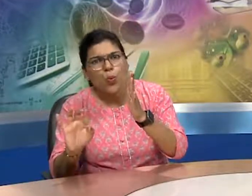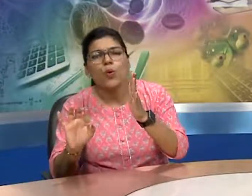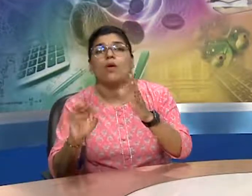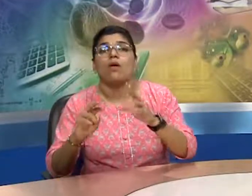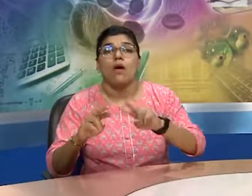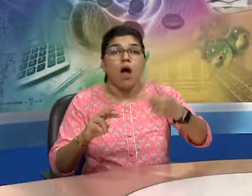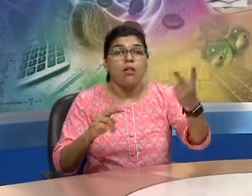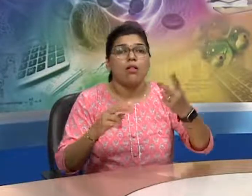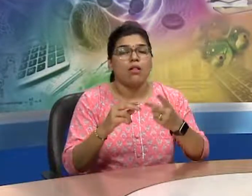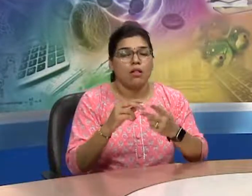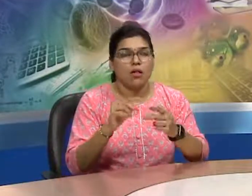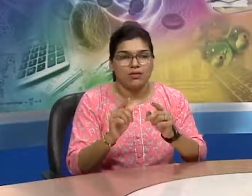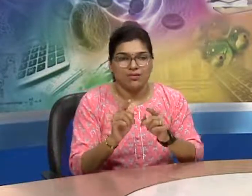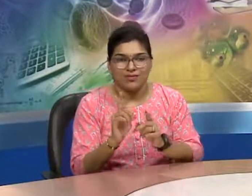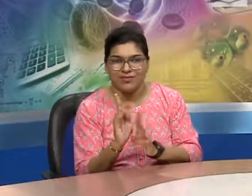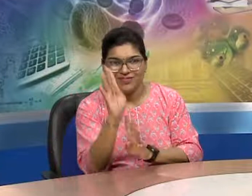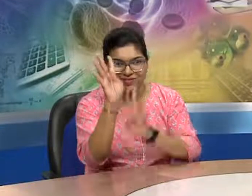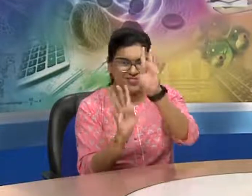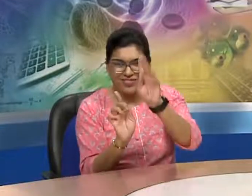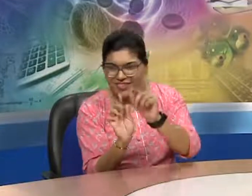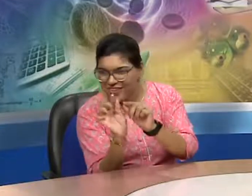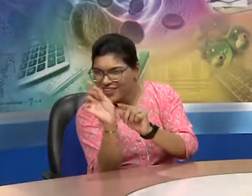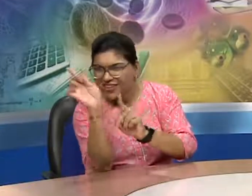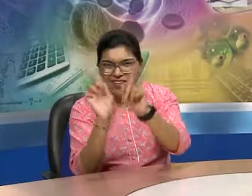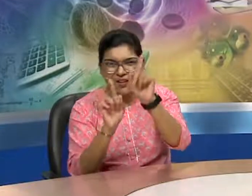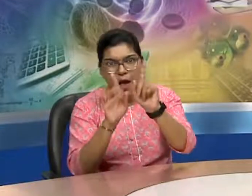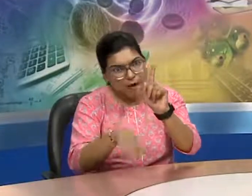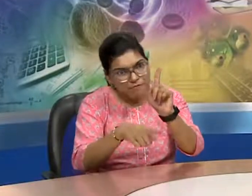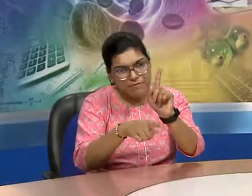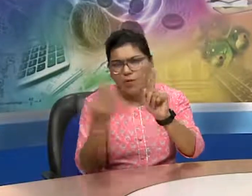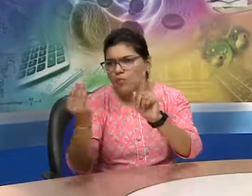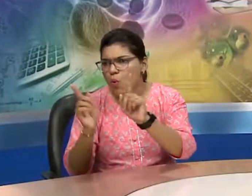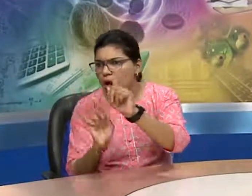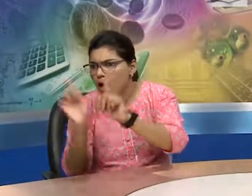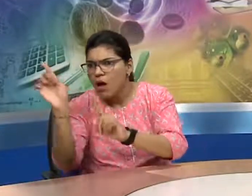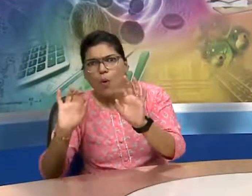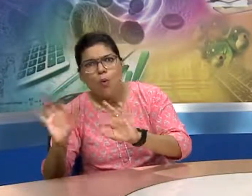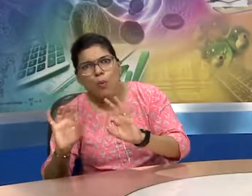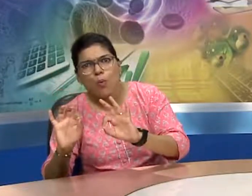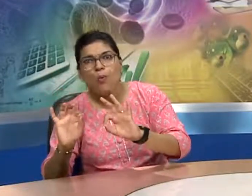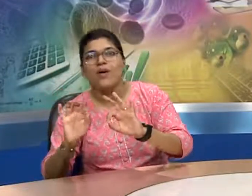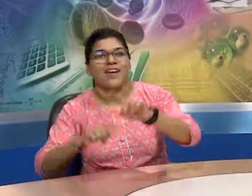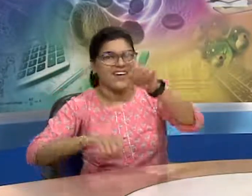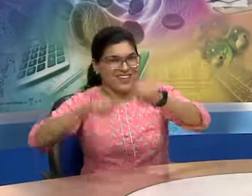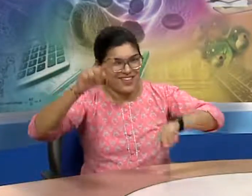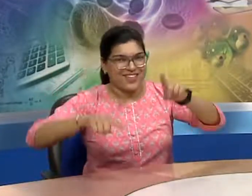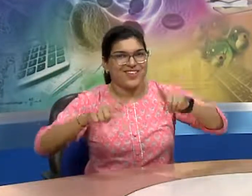a particular season, and also in some